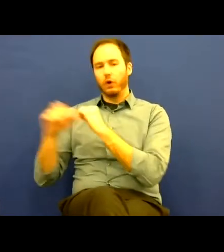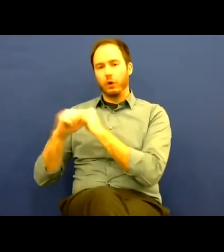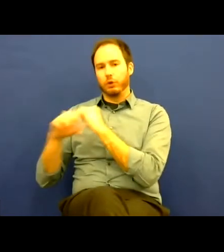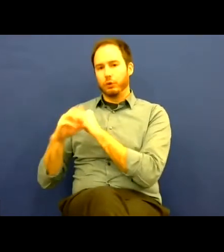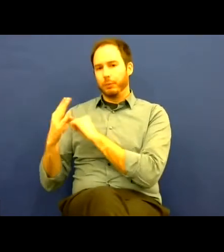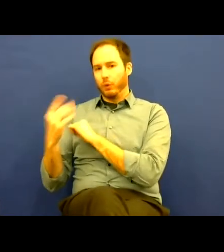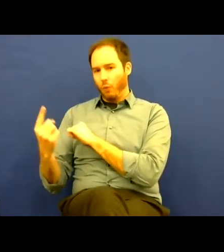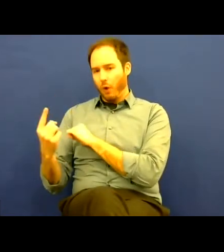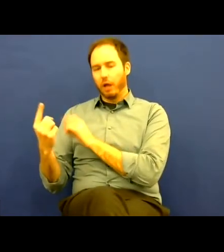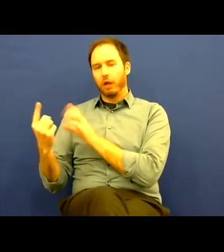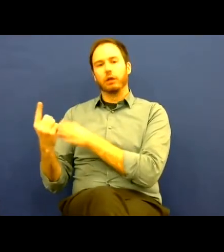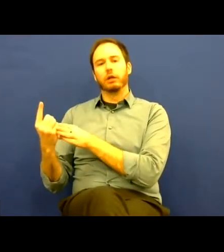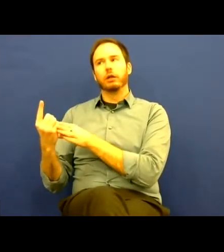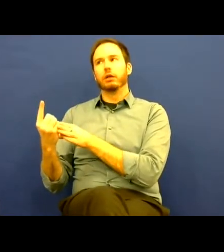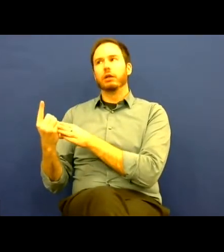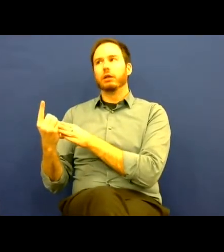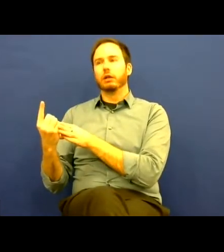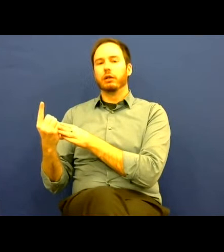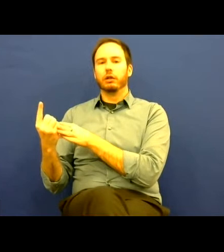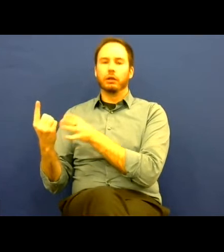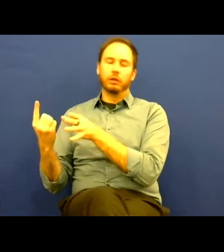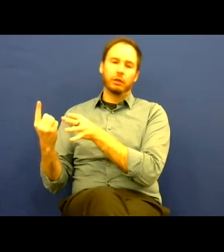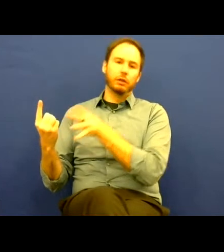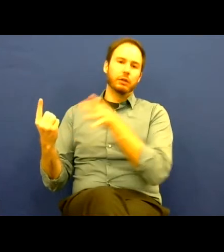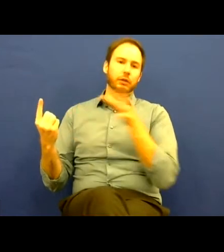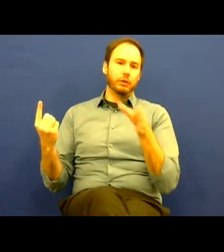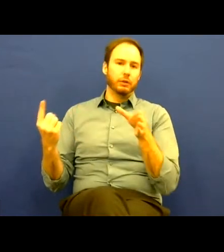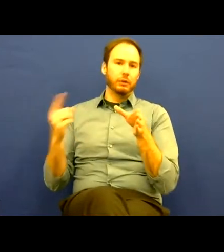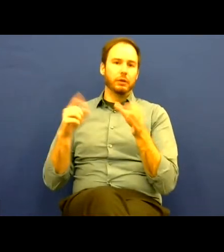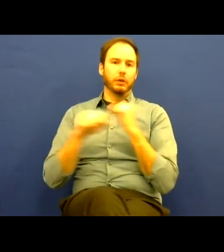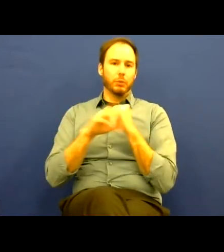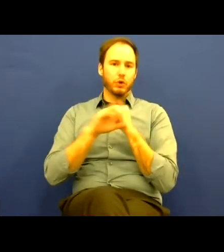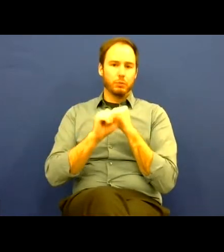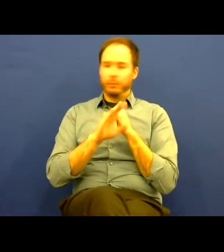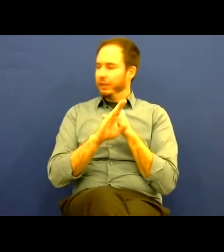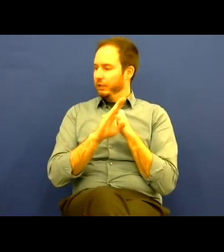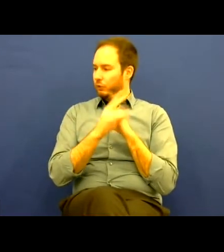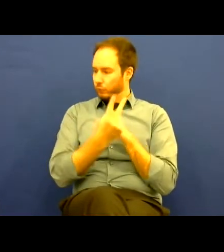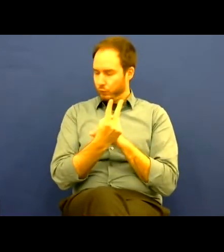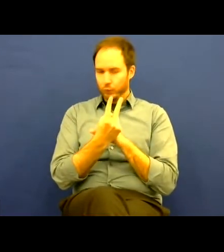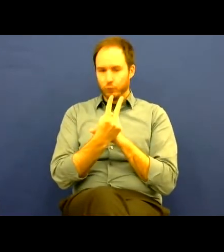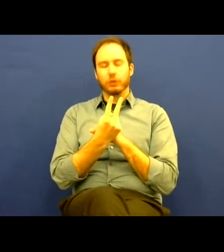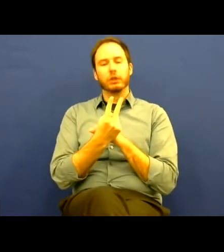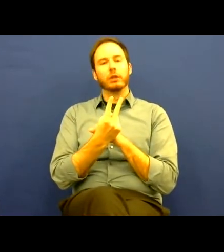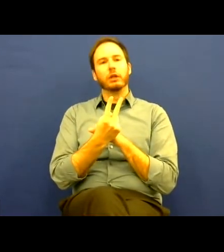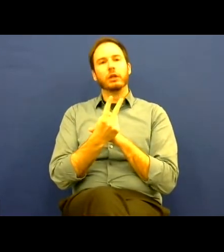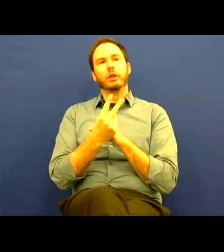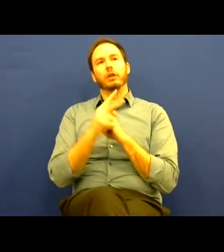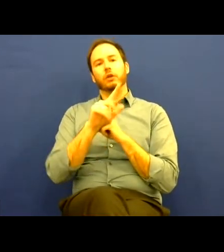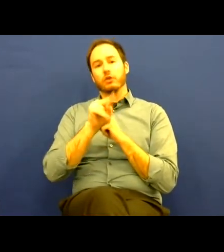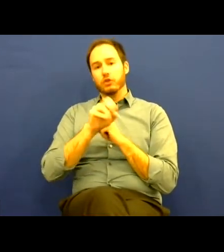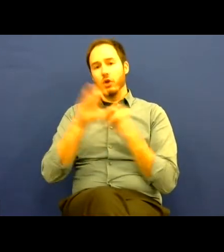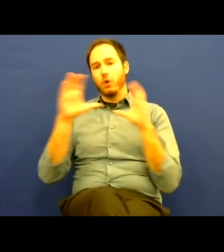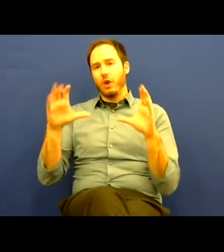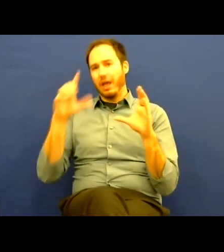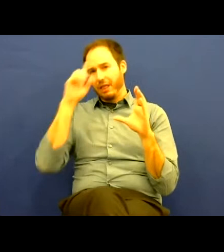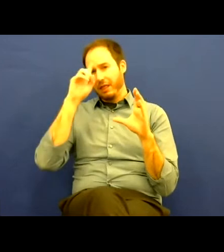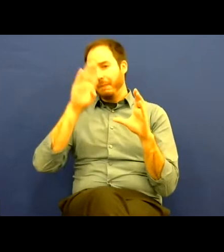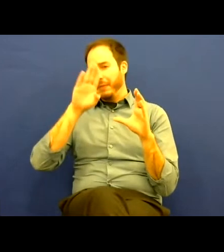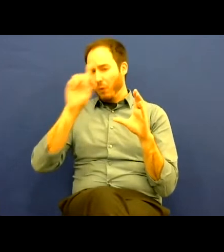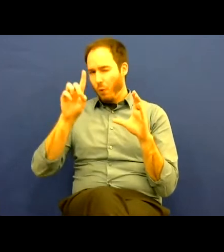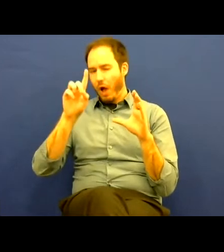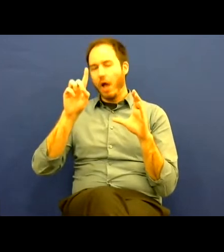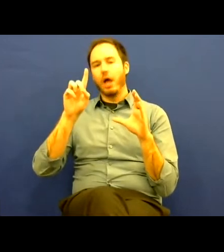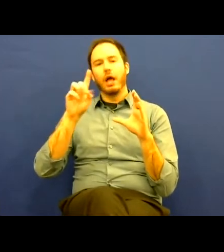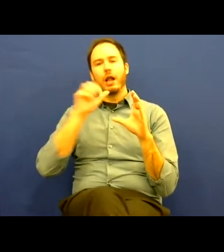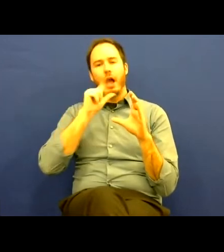B1. The property back of the road is commercial B2. The zone, I believe, is B1, although I'm not